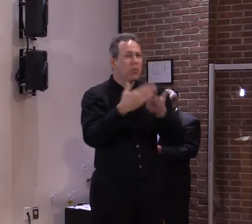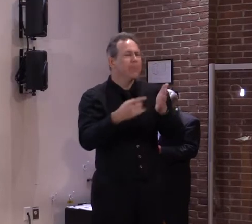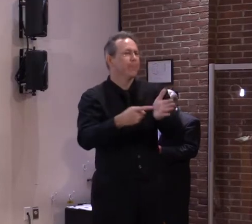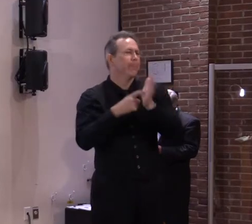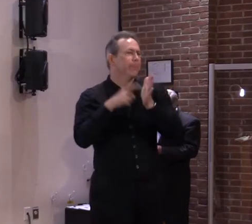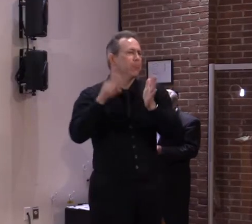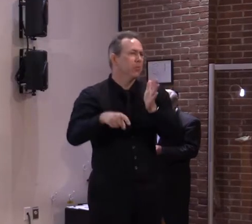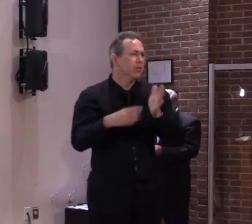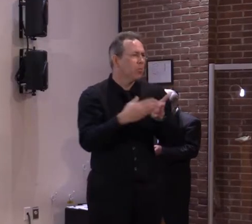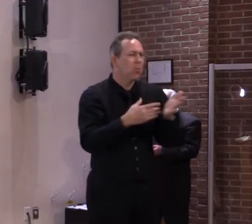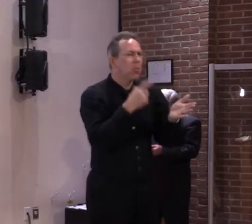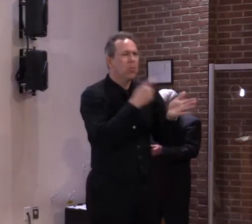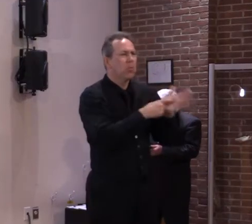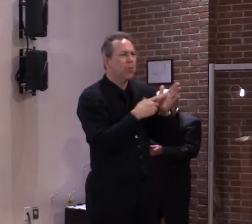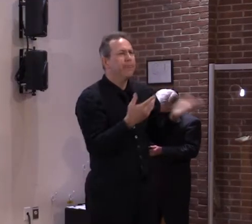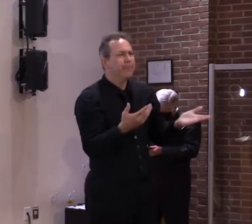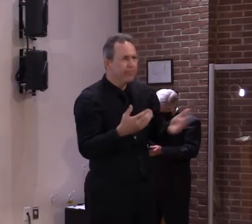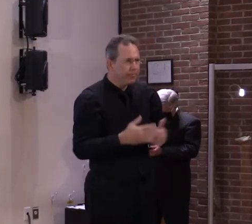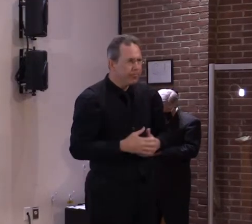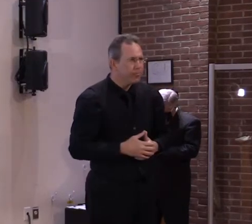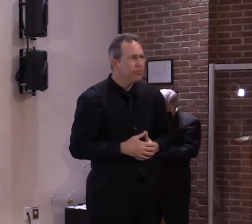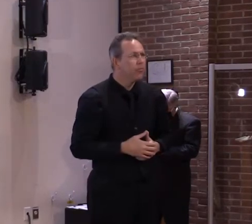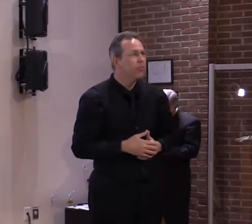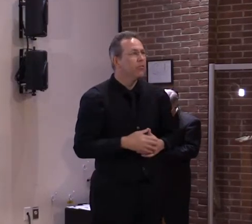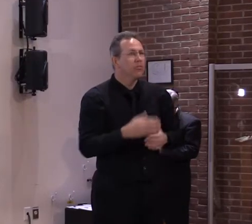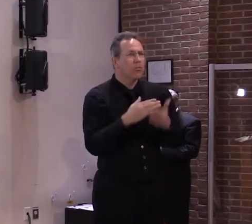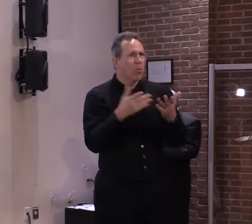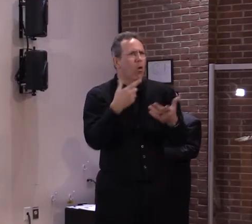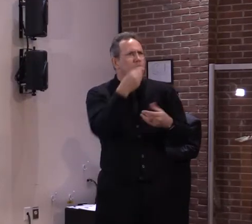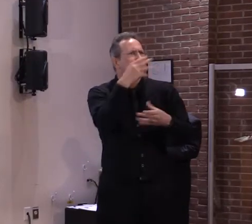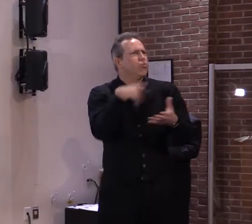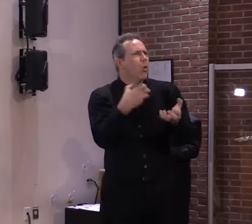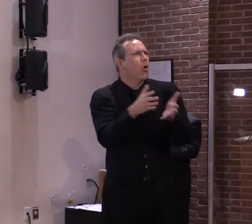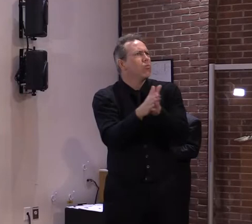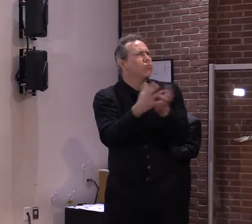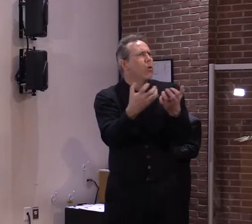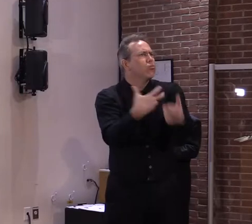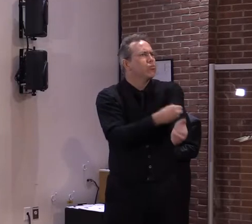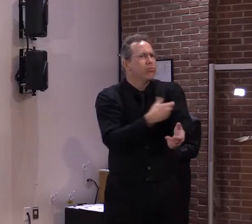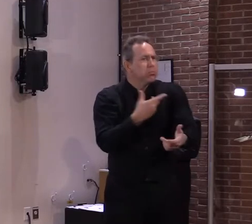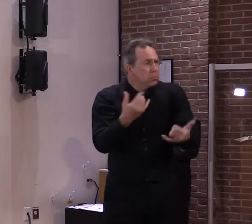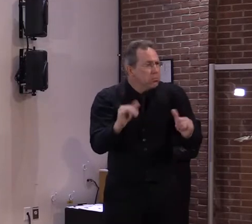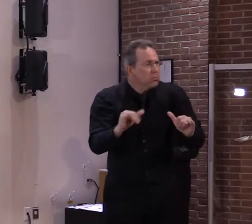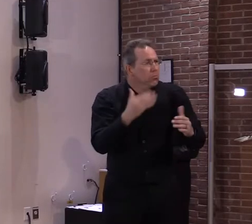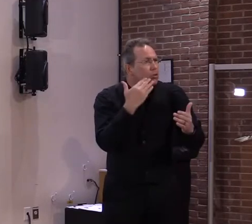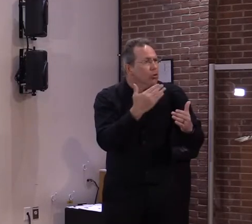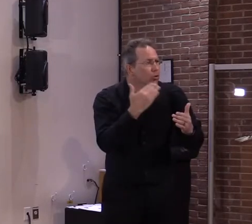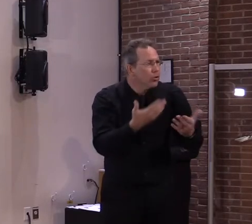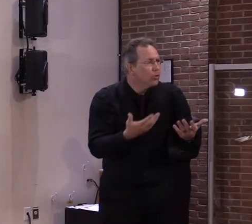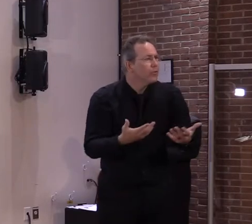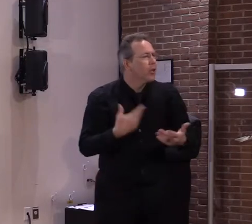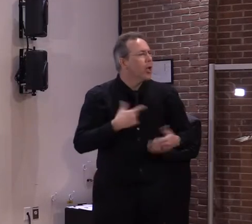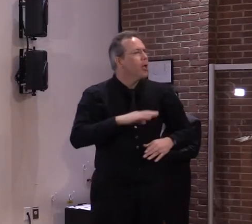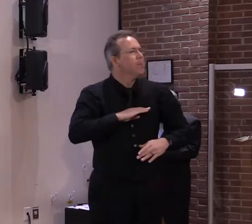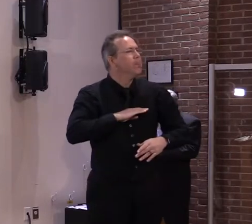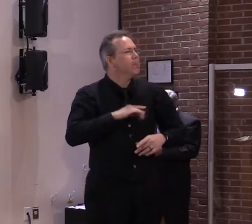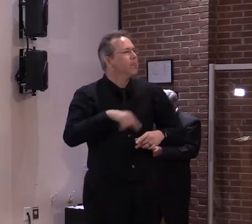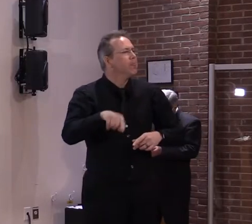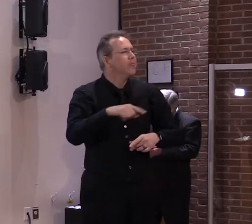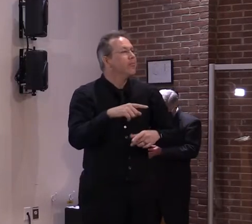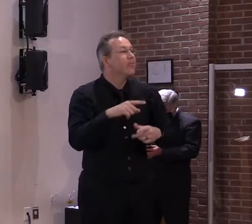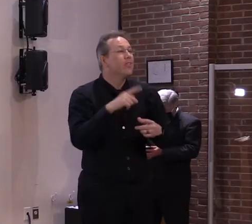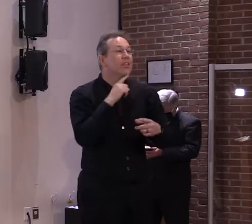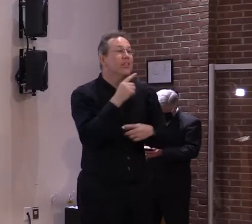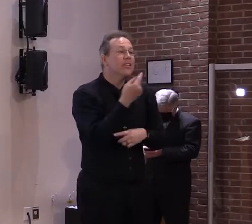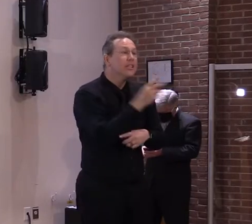vaccine. So that's promising. It doesn't take care of the entire 16 to 29 year age demographic, but a good